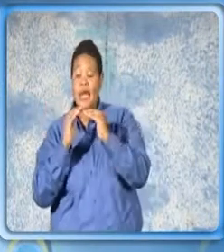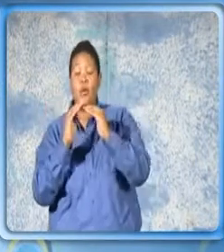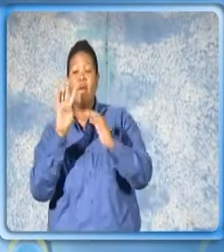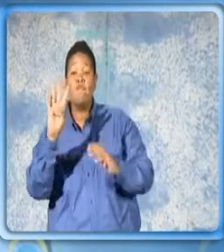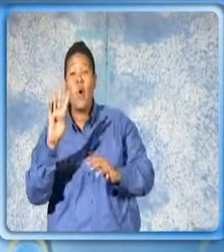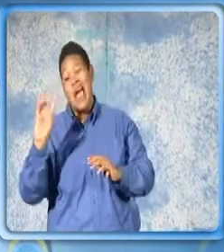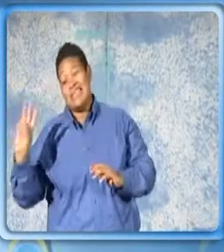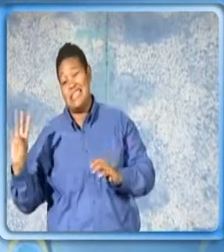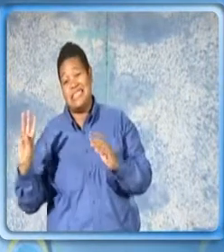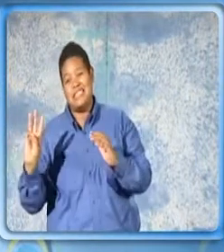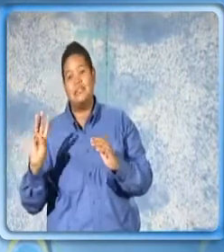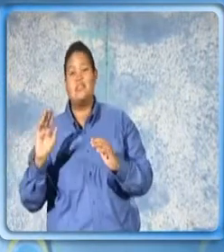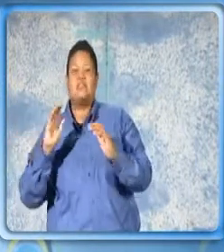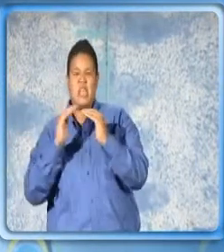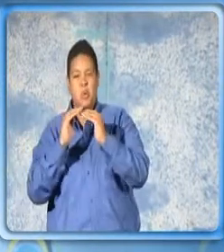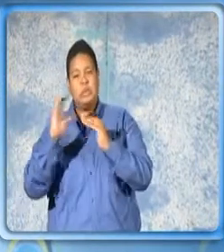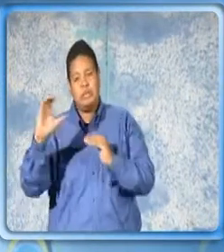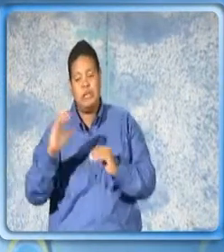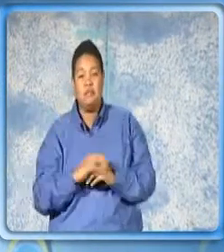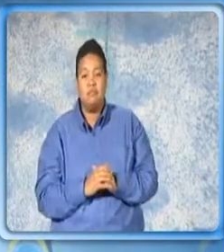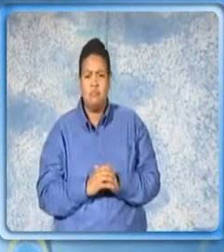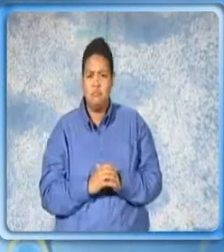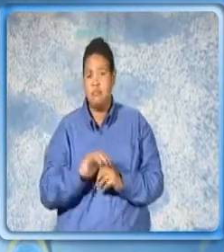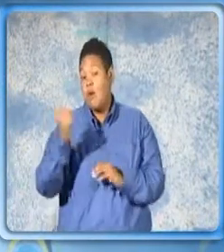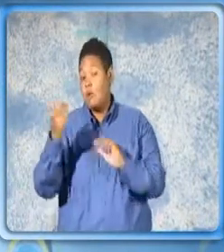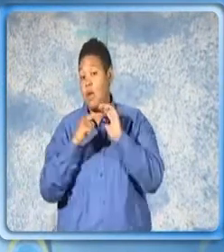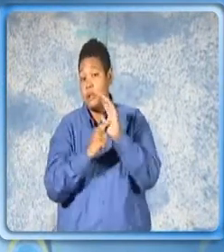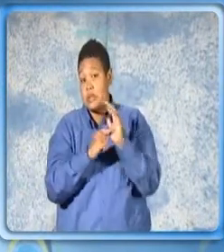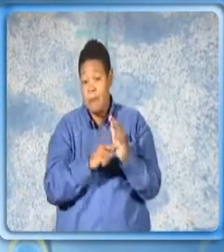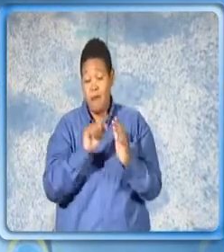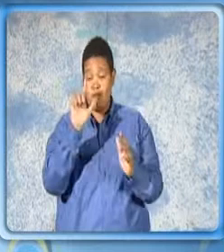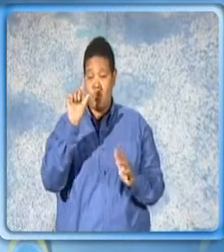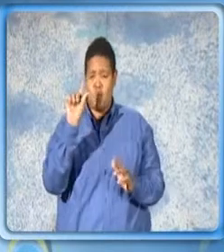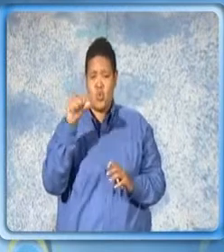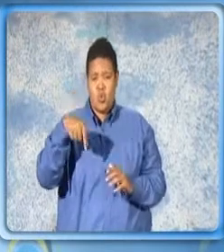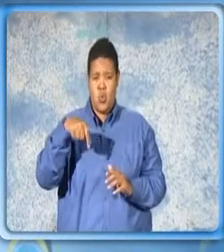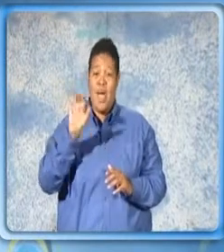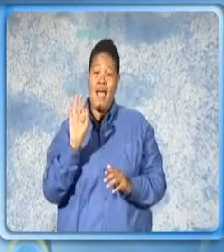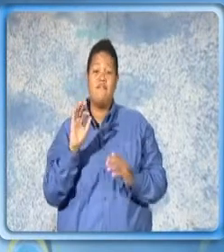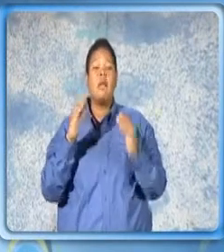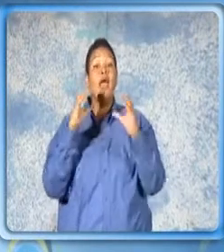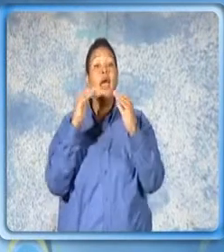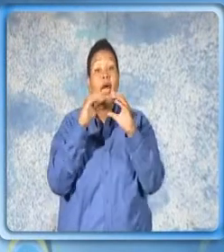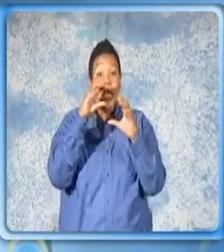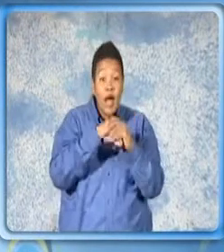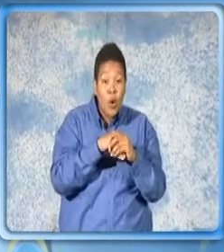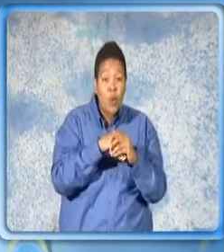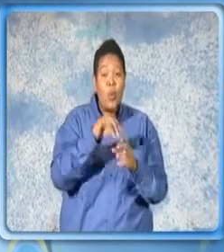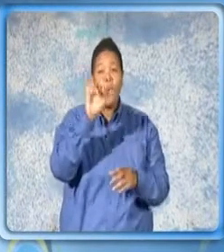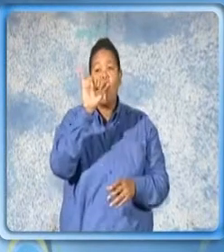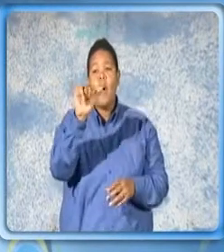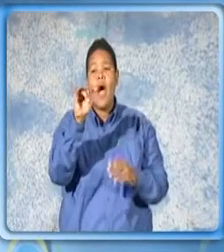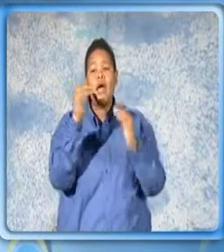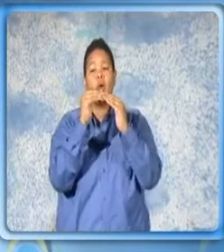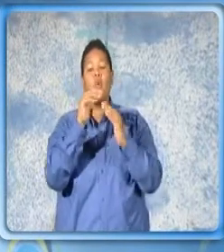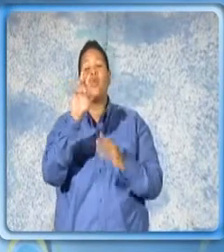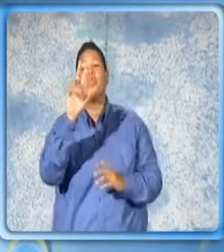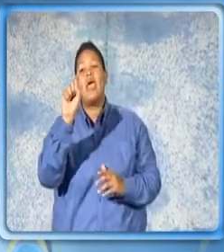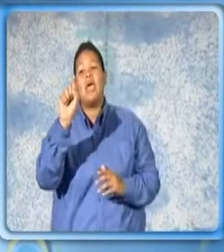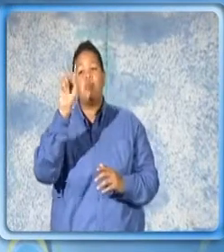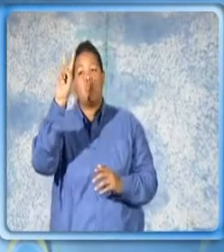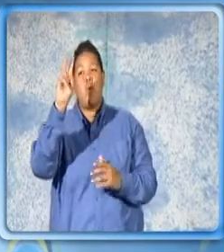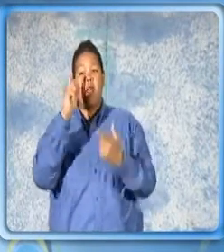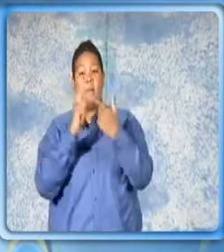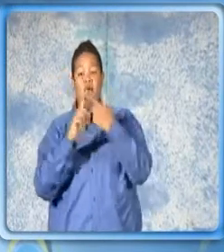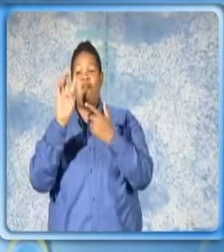6. Other examples of quadratic functions include y equals 3x squared plus 4x minus